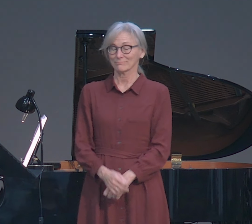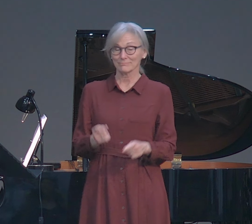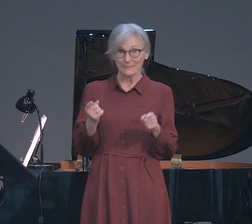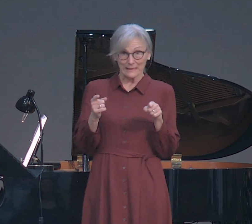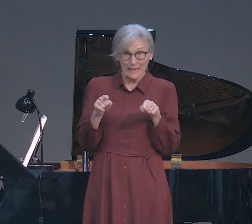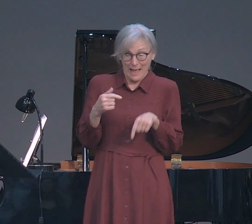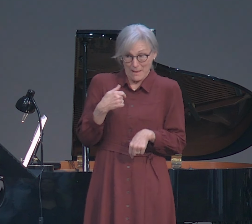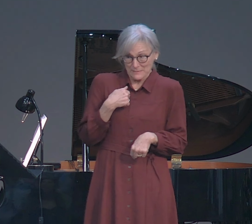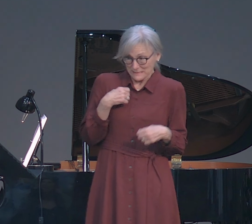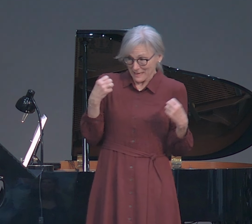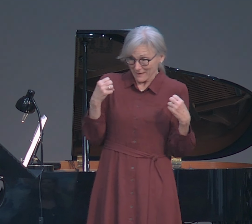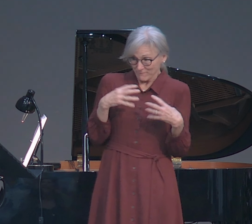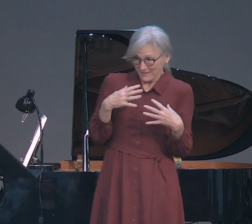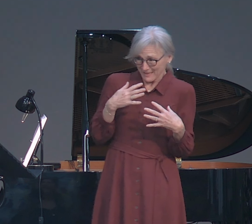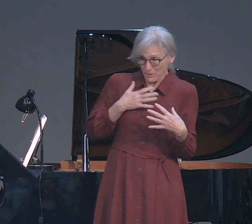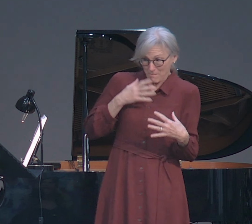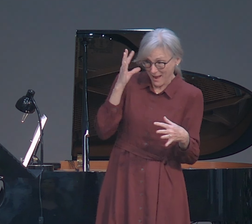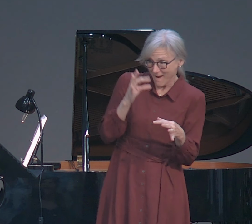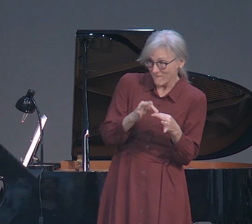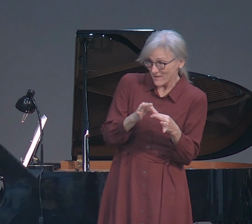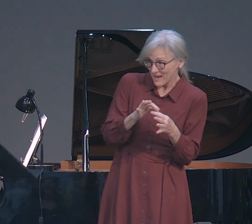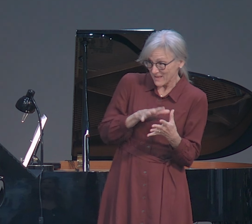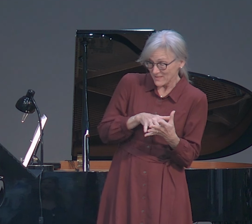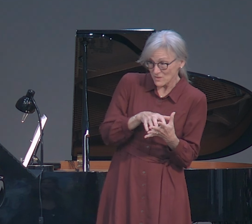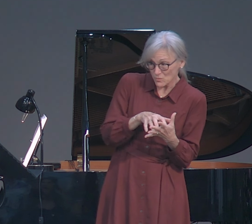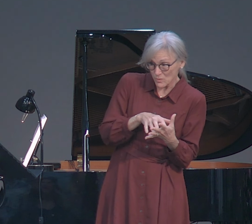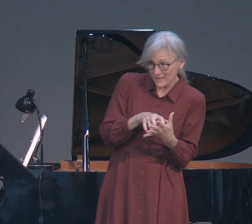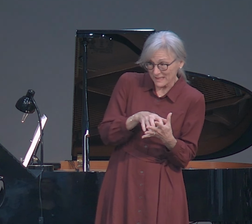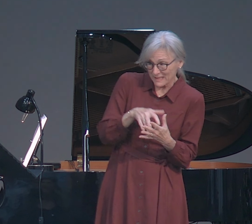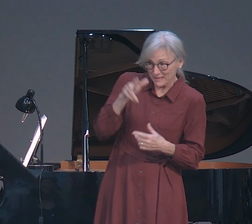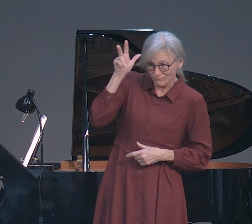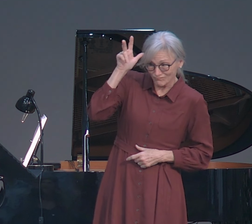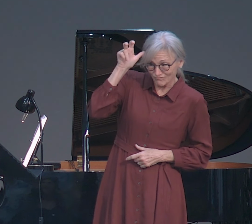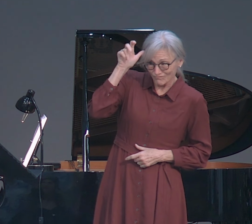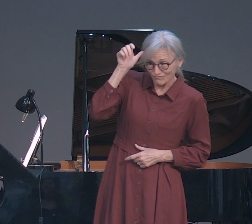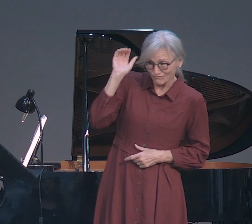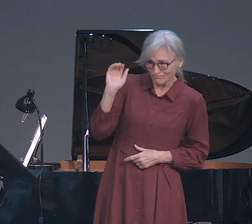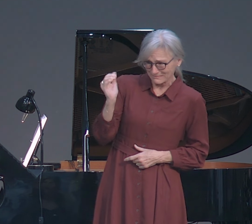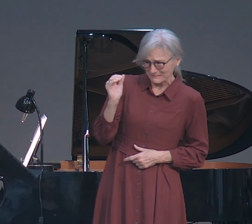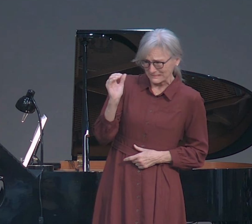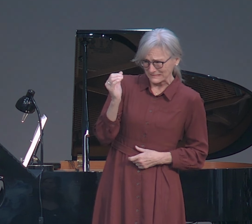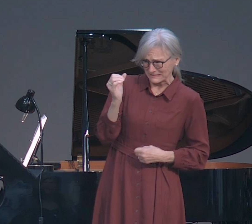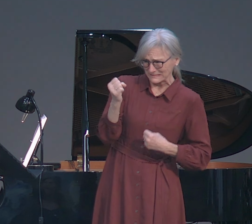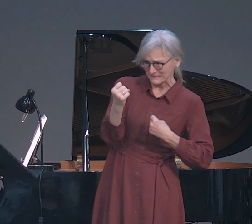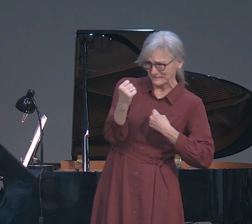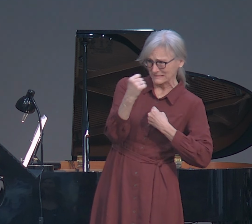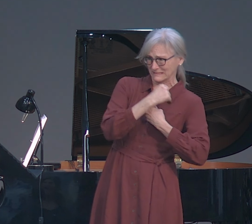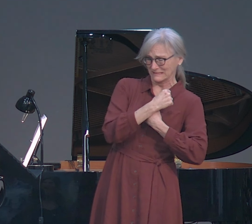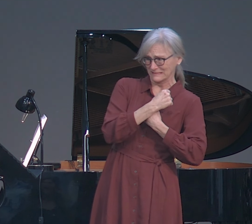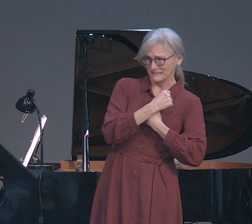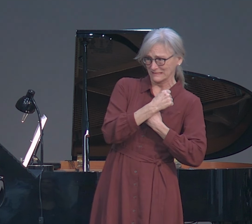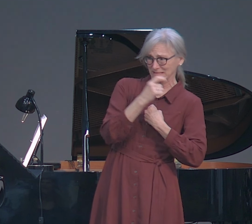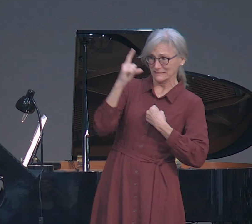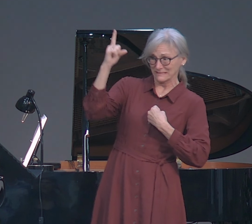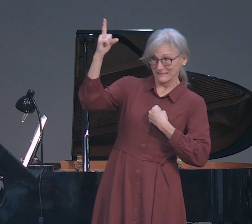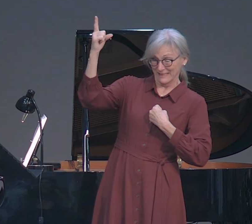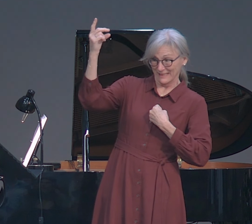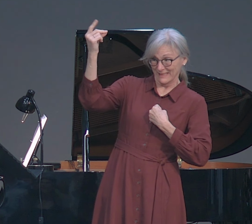When I feel my faith fail, Christ will hold me